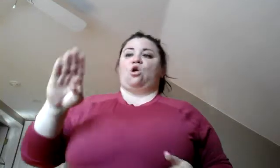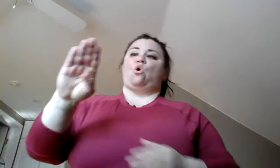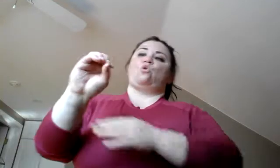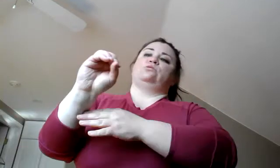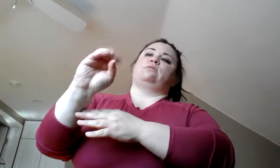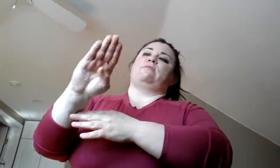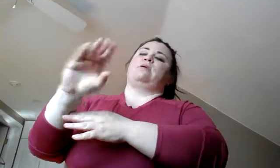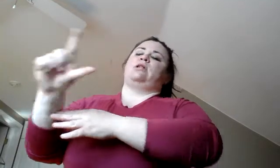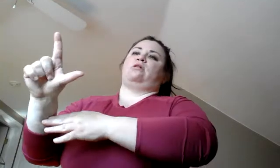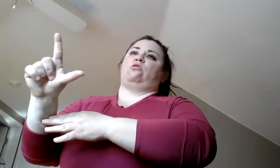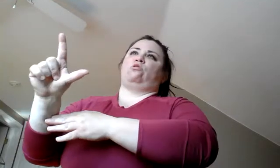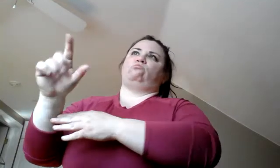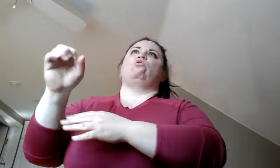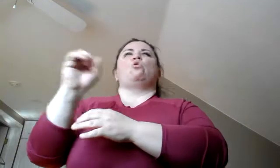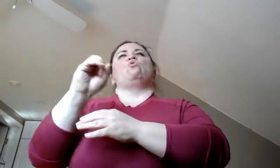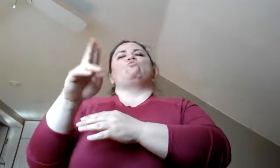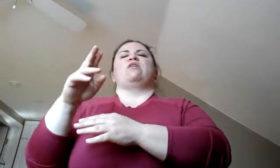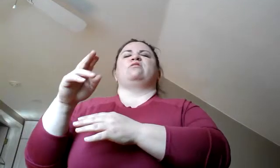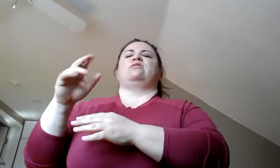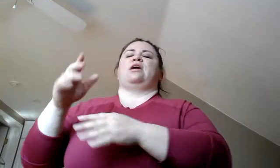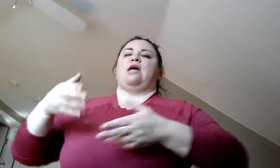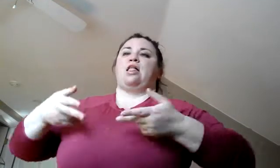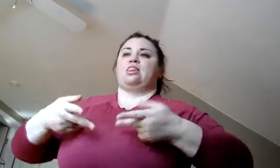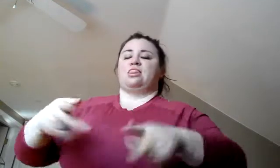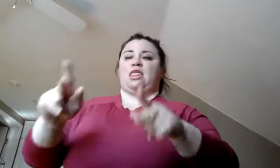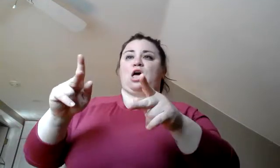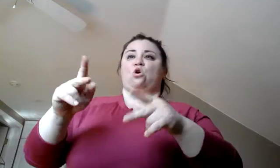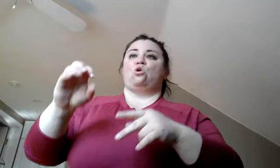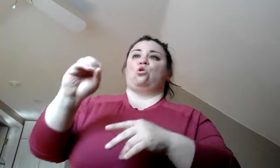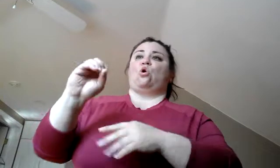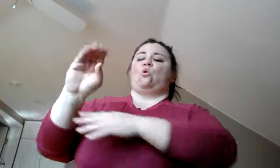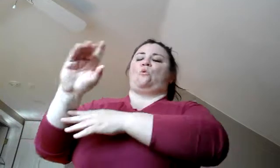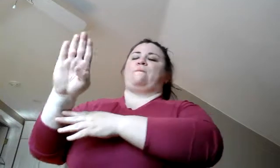they allowed Osama bin Laden to basically set up training camps there.